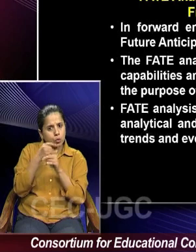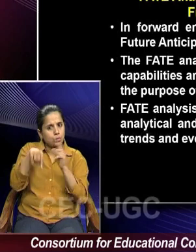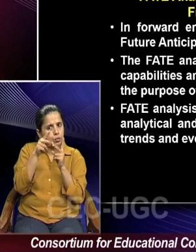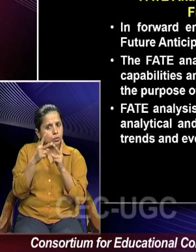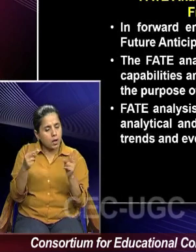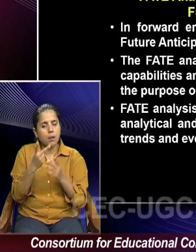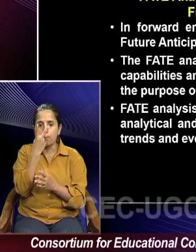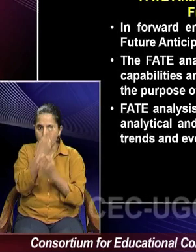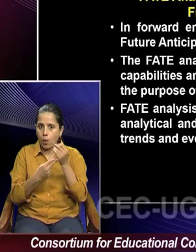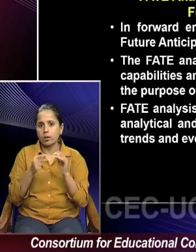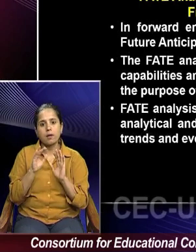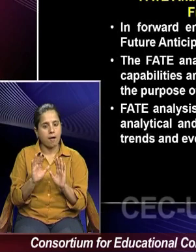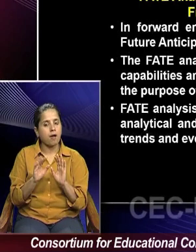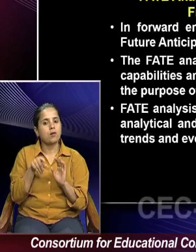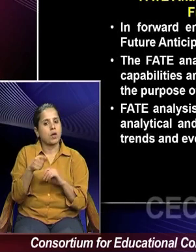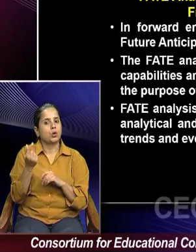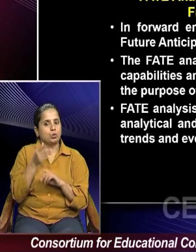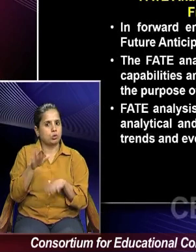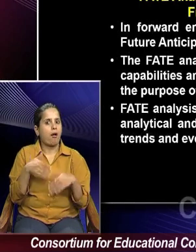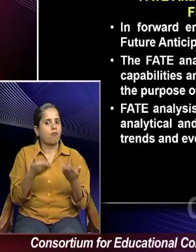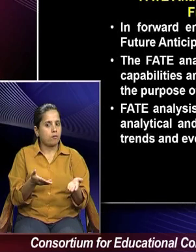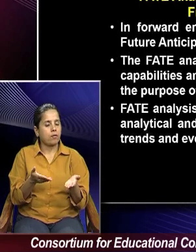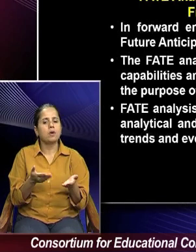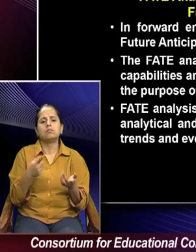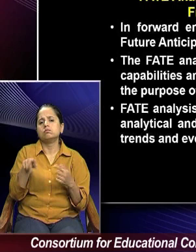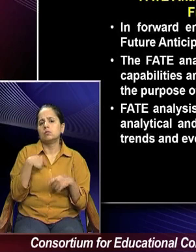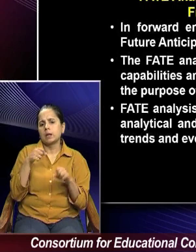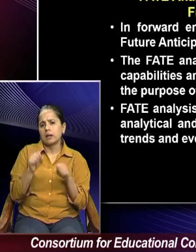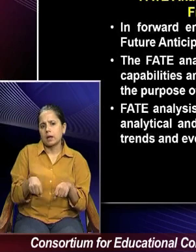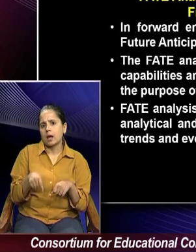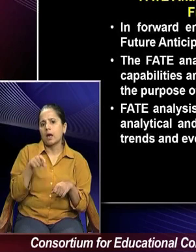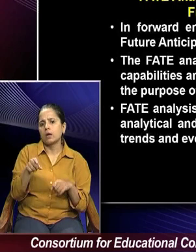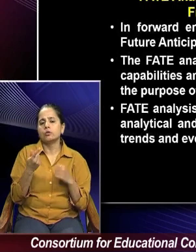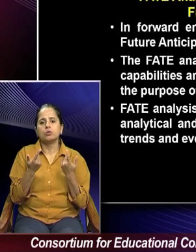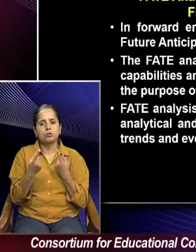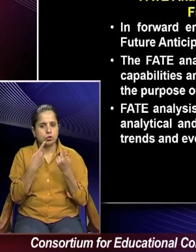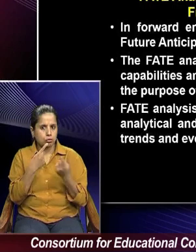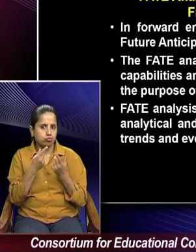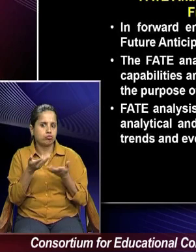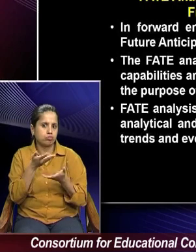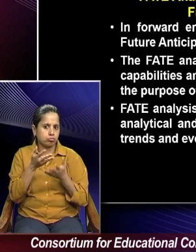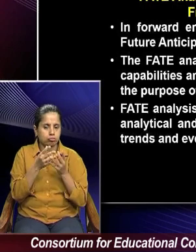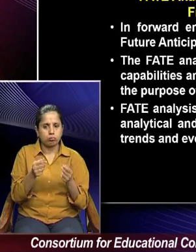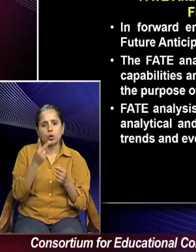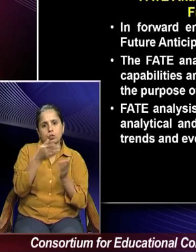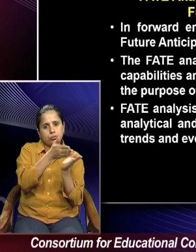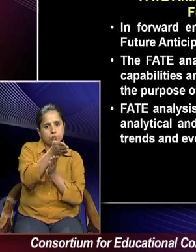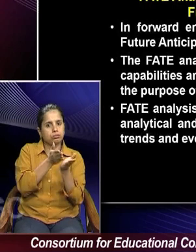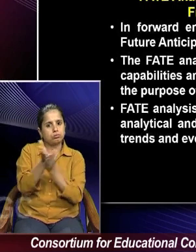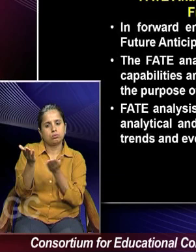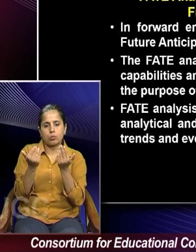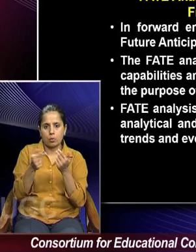are being used here. We can facilitate with the help of these two aspects, that